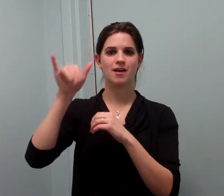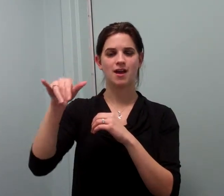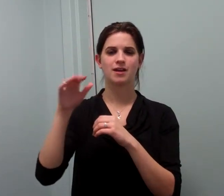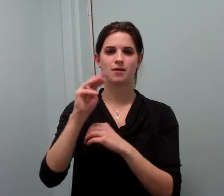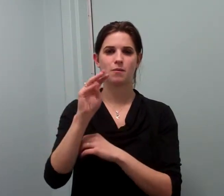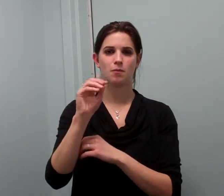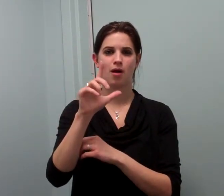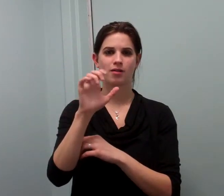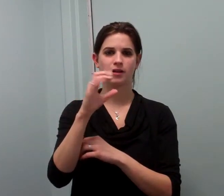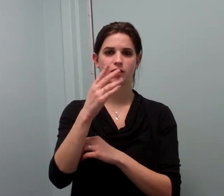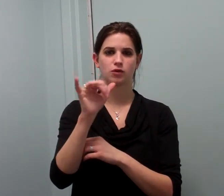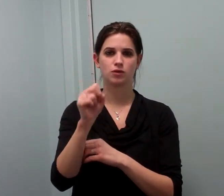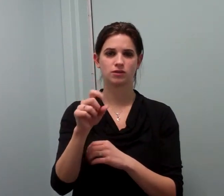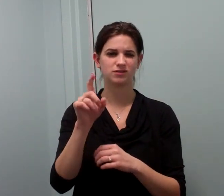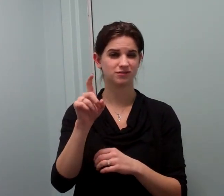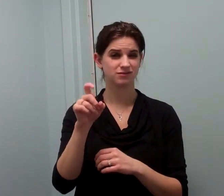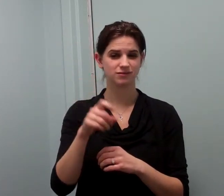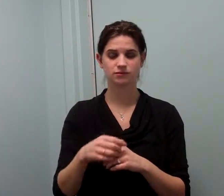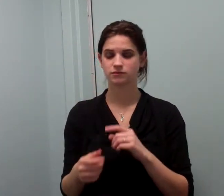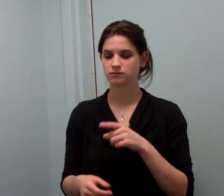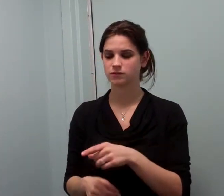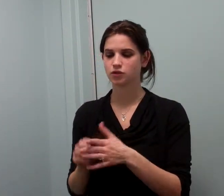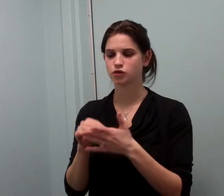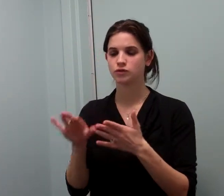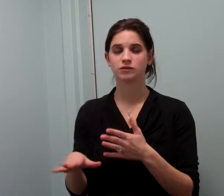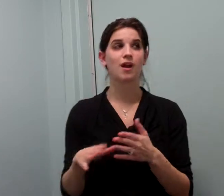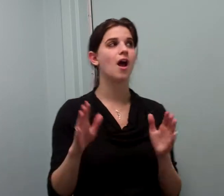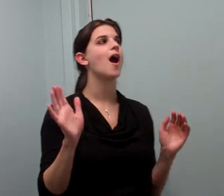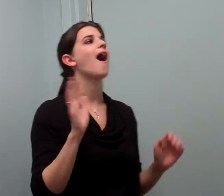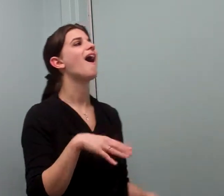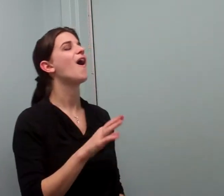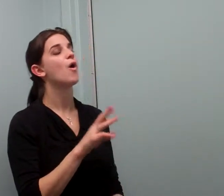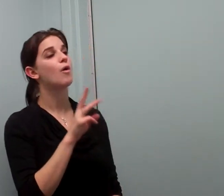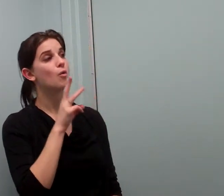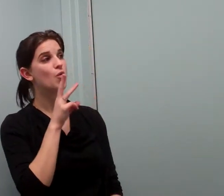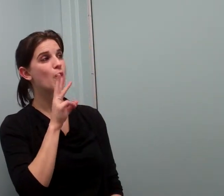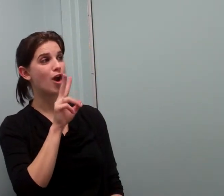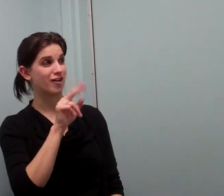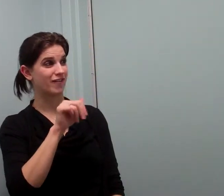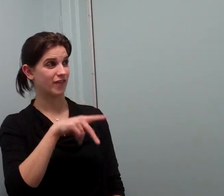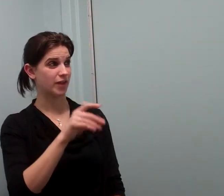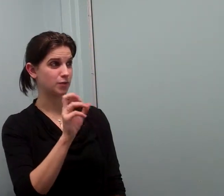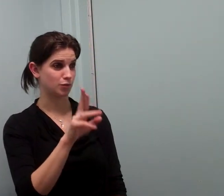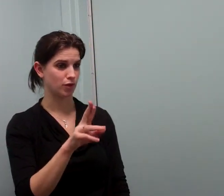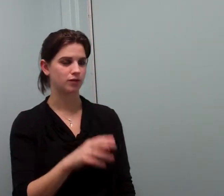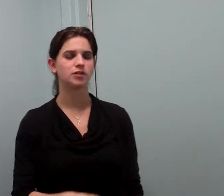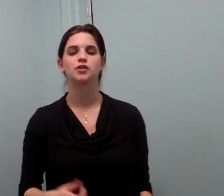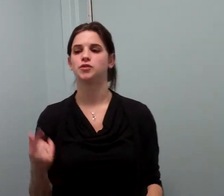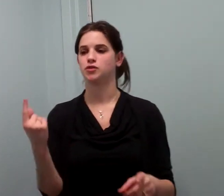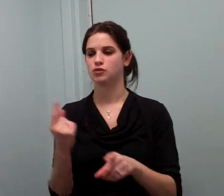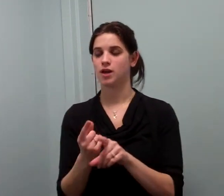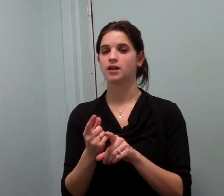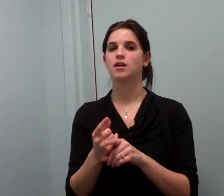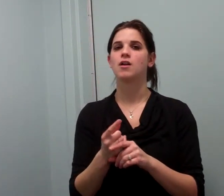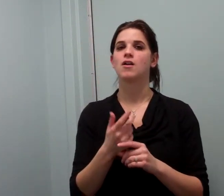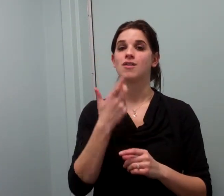Oh, water vapor. Water vapor. Right. The warmer the air, the more space it has to store water